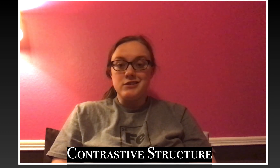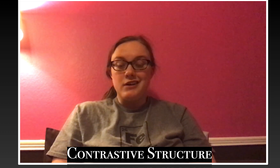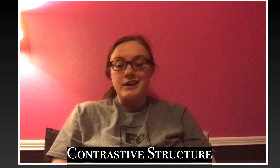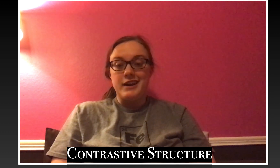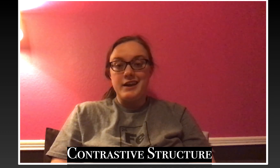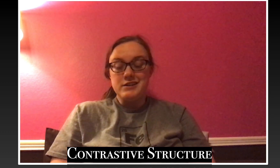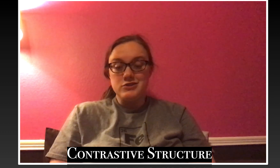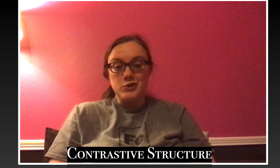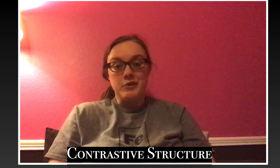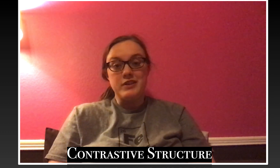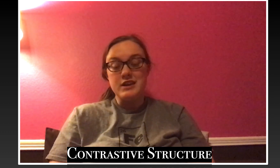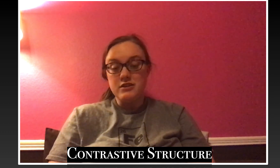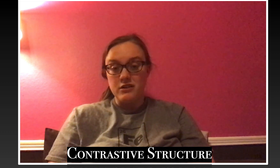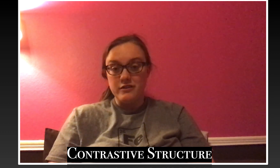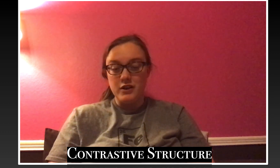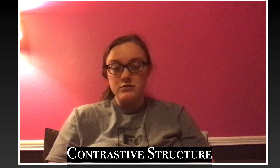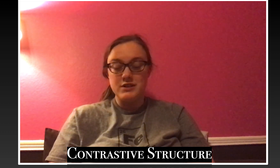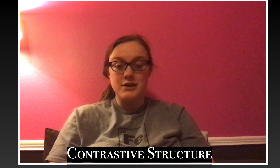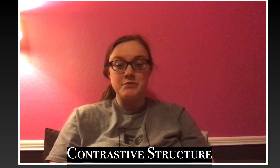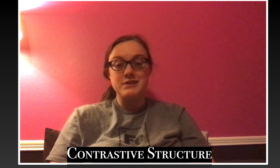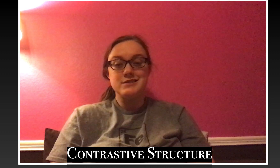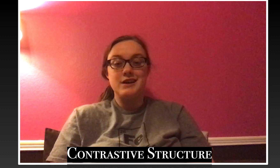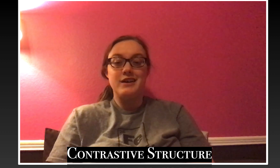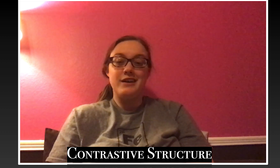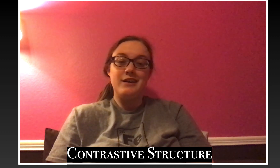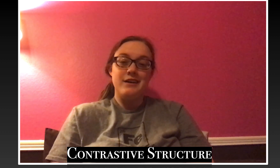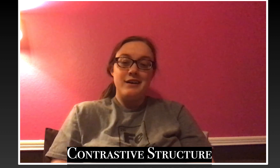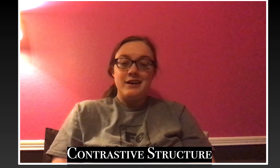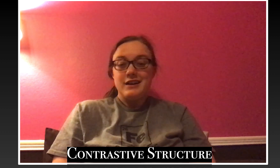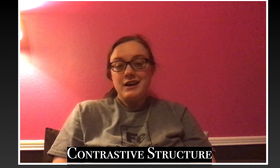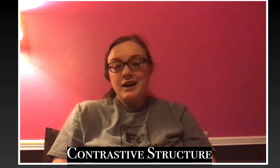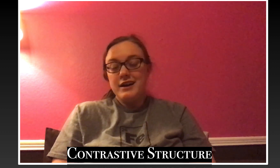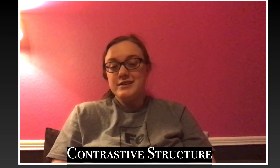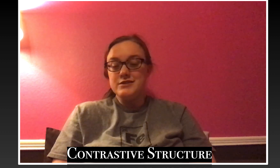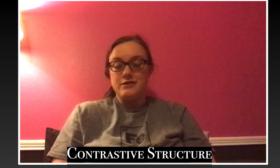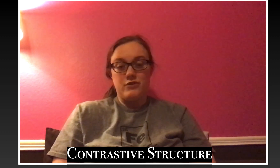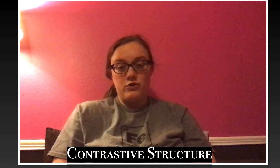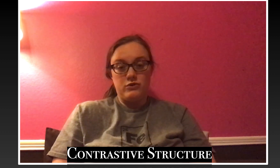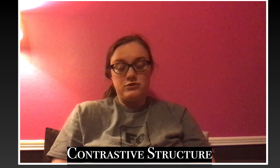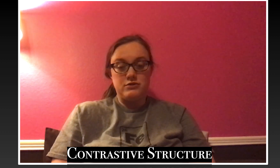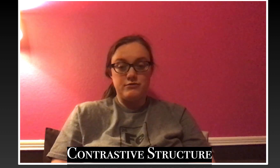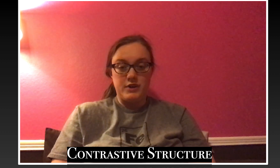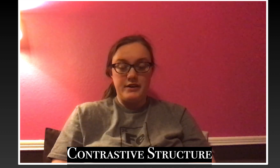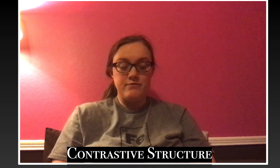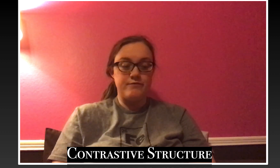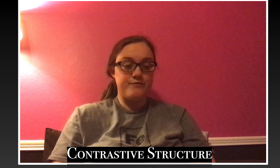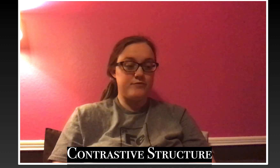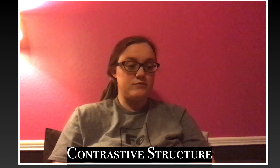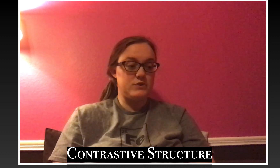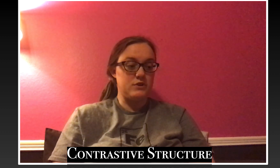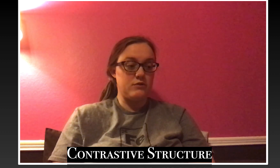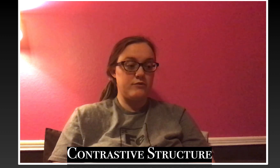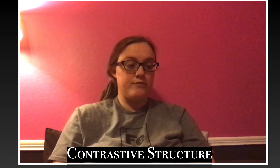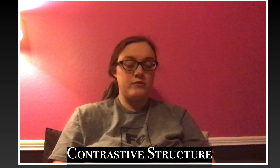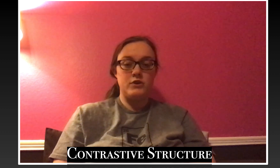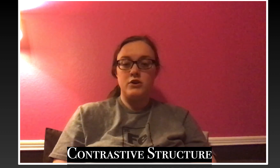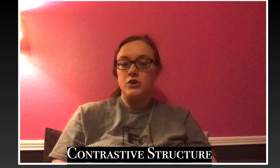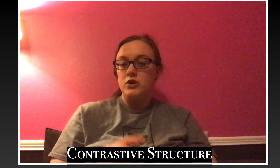going to answer with either of those. And I'm going to say kind of old. Okay. So